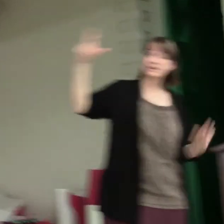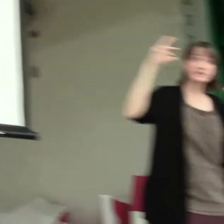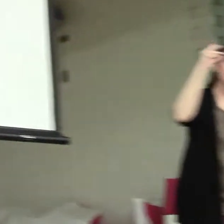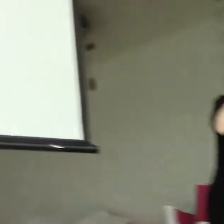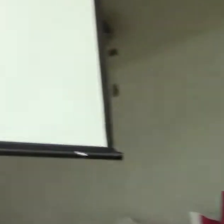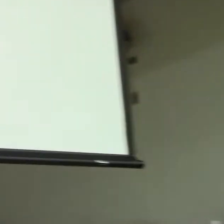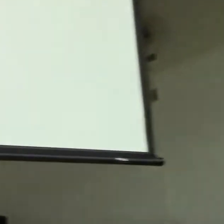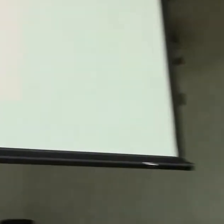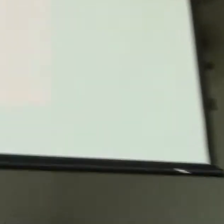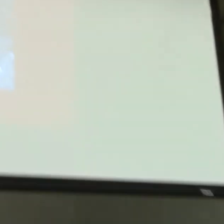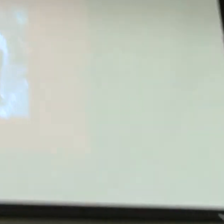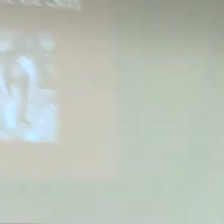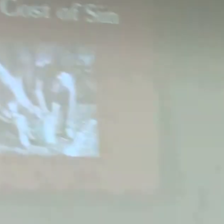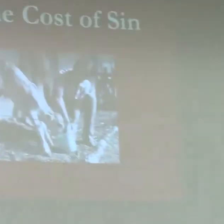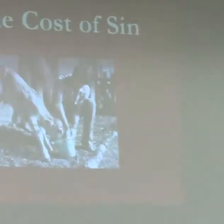It teaches what? The cost of sin.